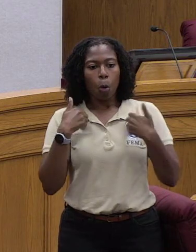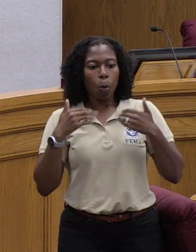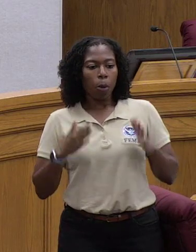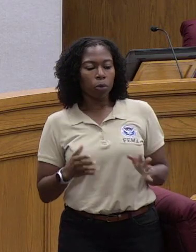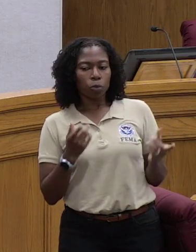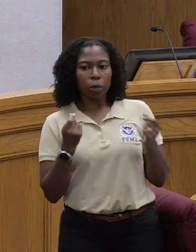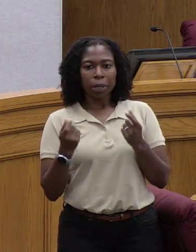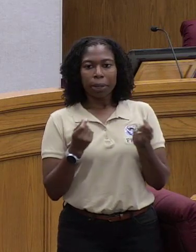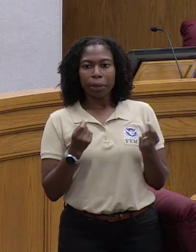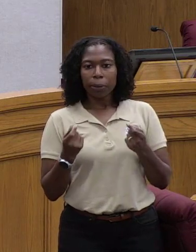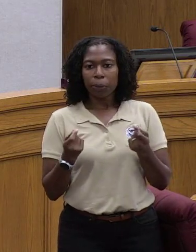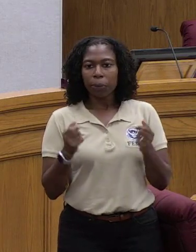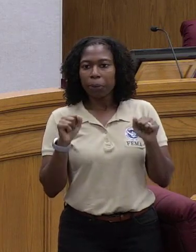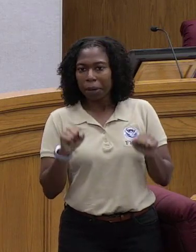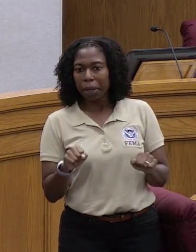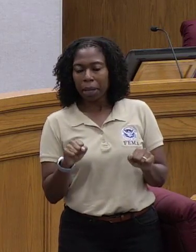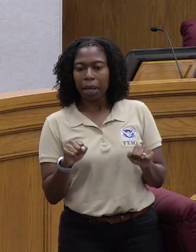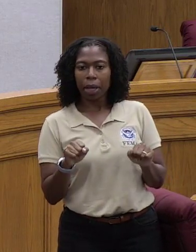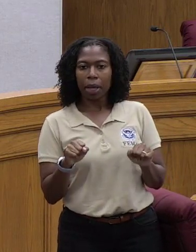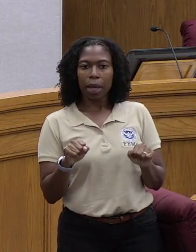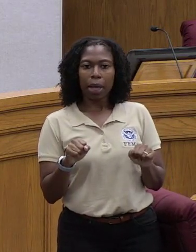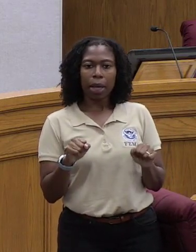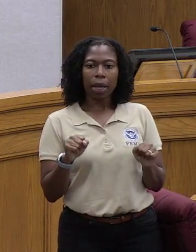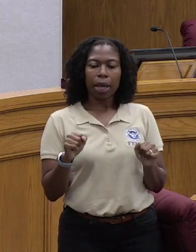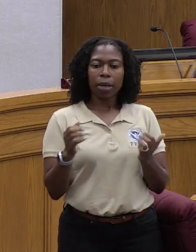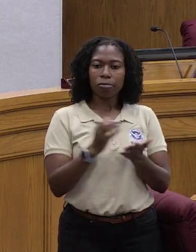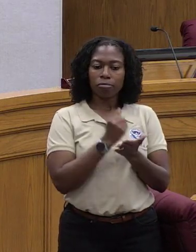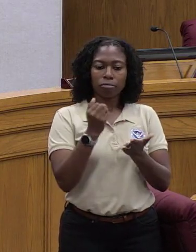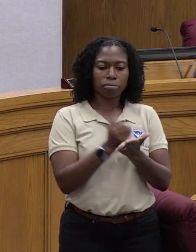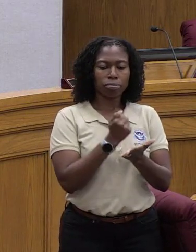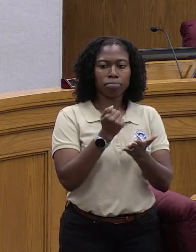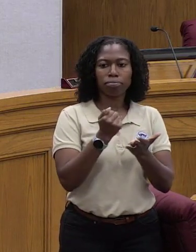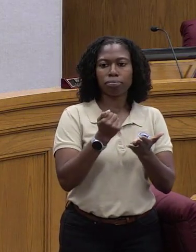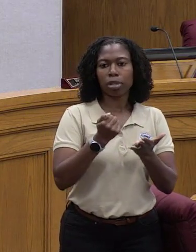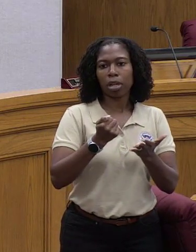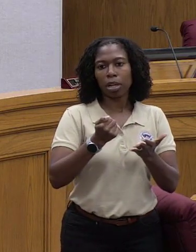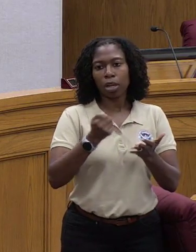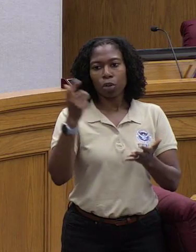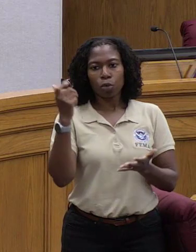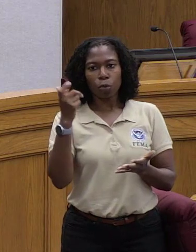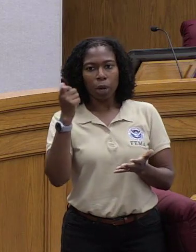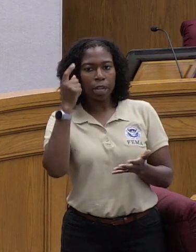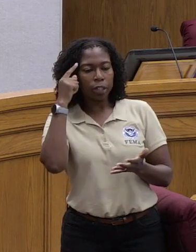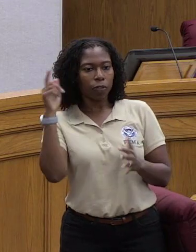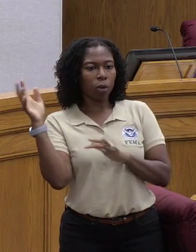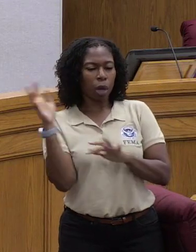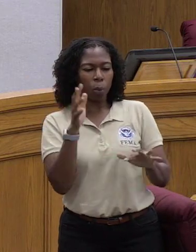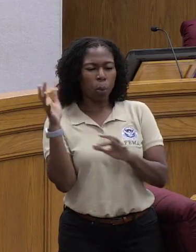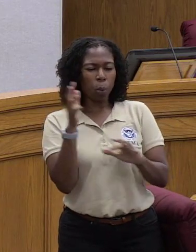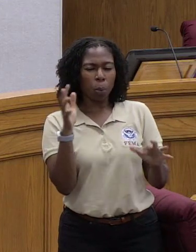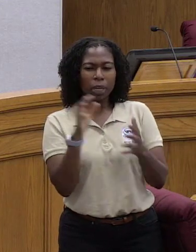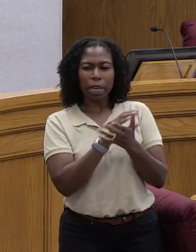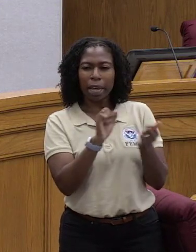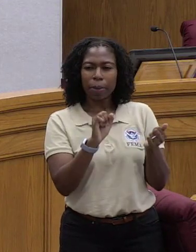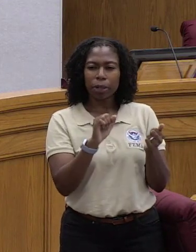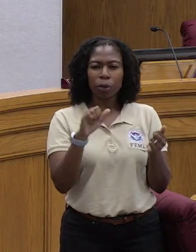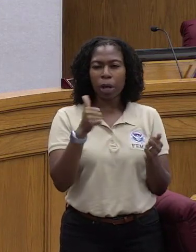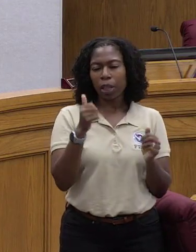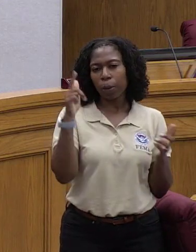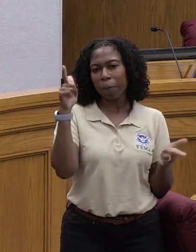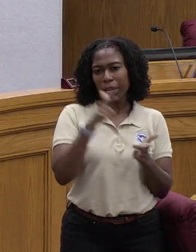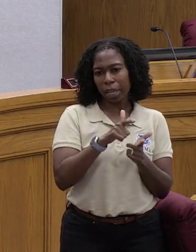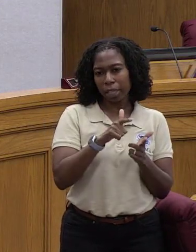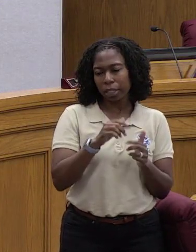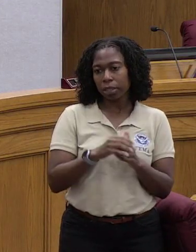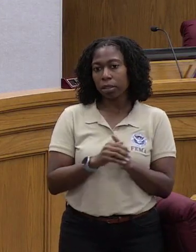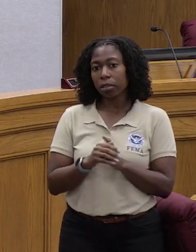of taking advantage of grants to withstand like wind damage, right? Because the flood insurance program